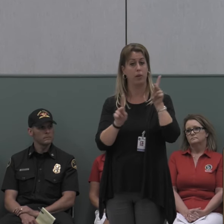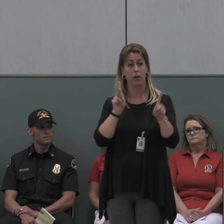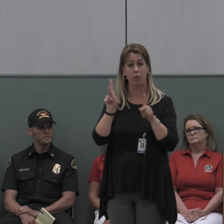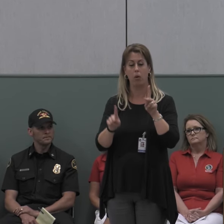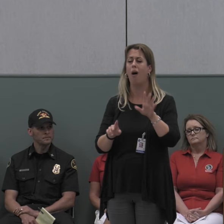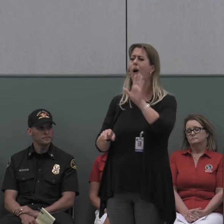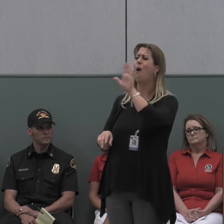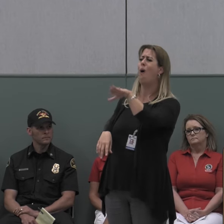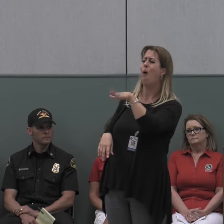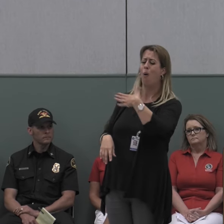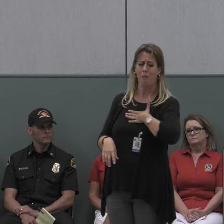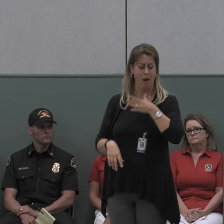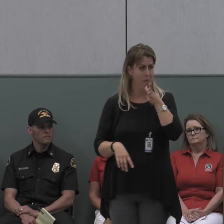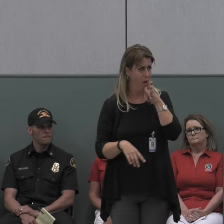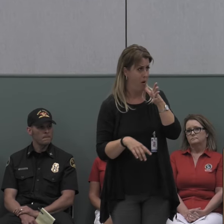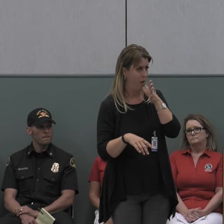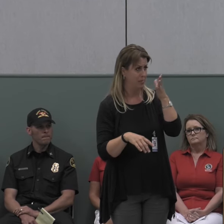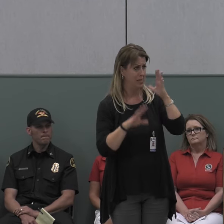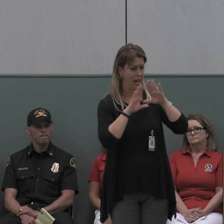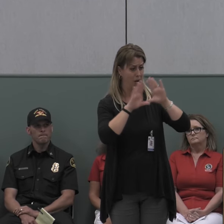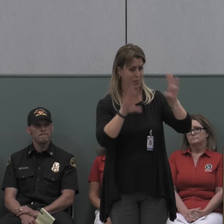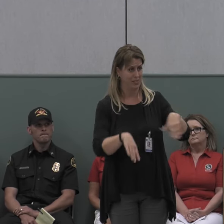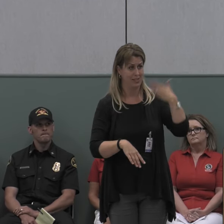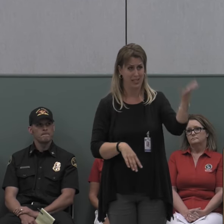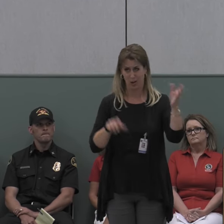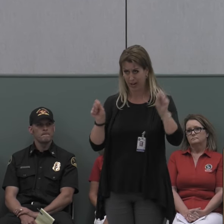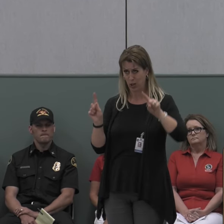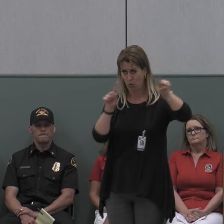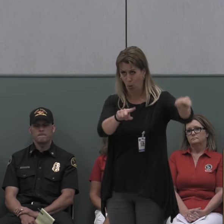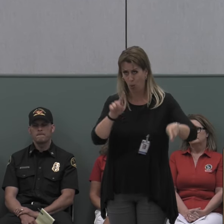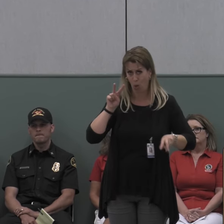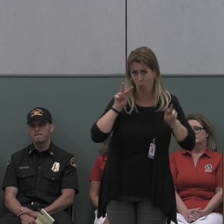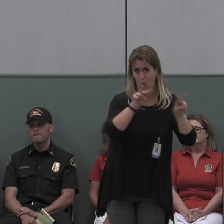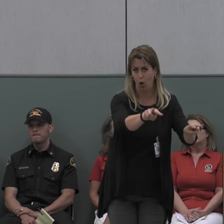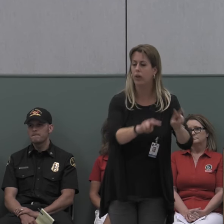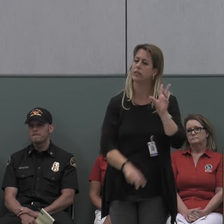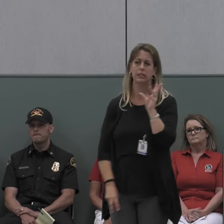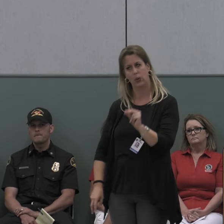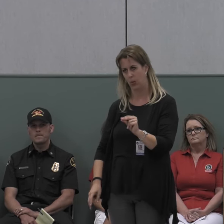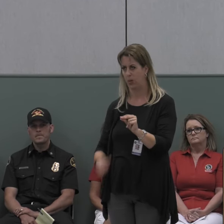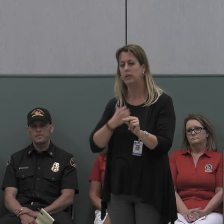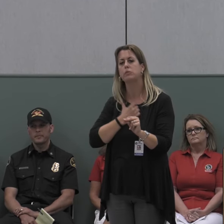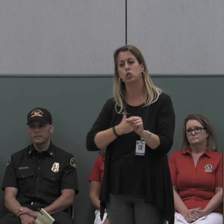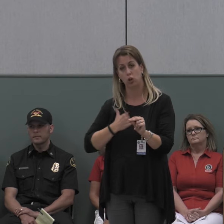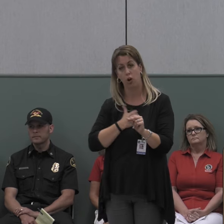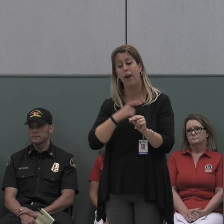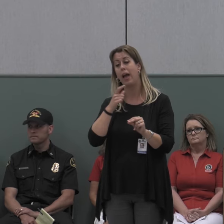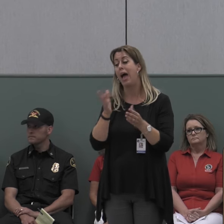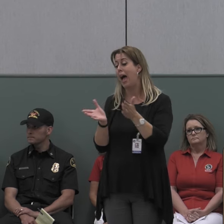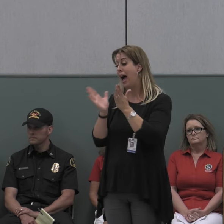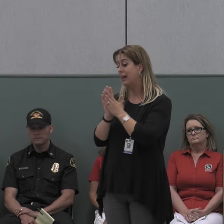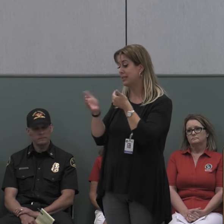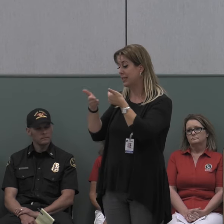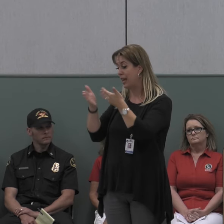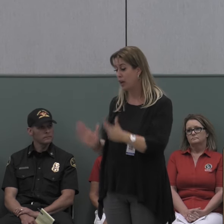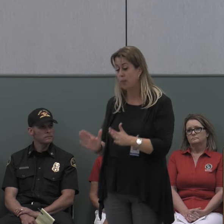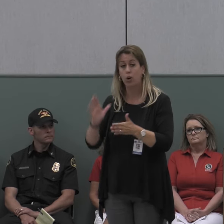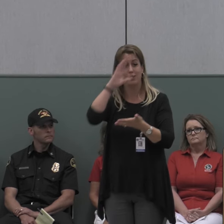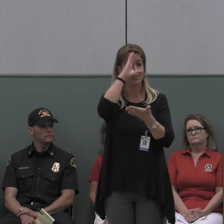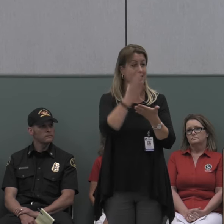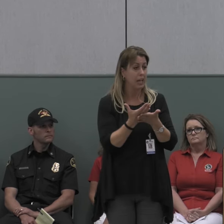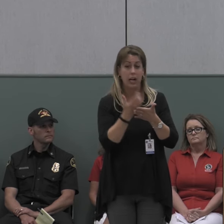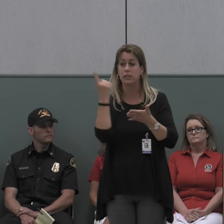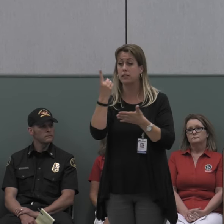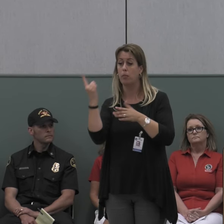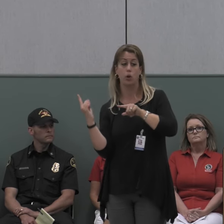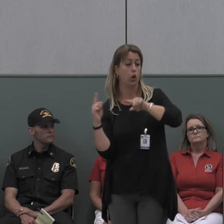mom's house is there. Can you go look? Well, no. Call a neighbor, have the son come over and take a look at the house, and then tell us